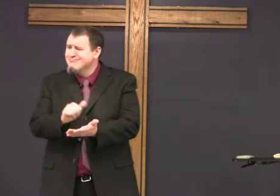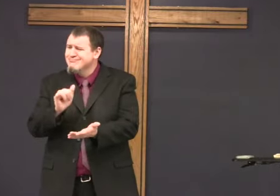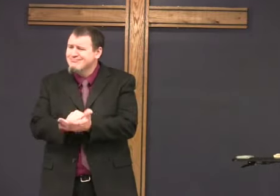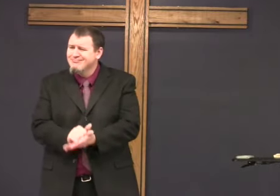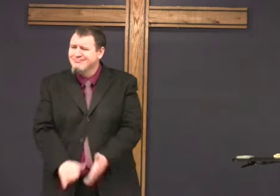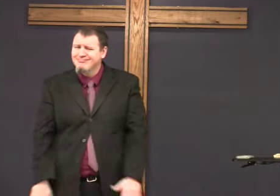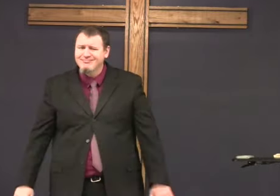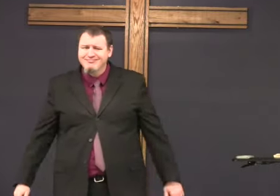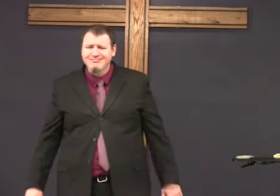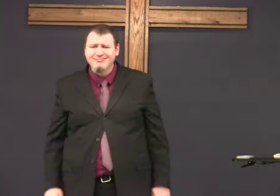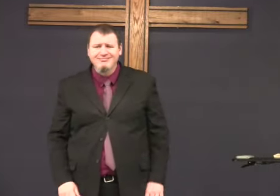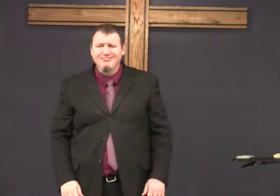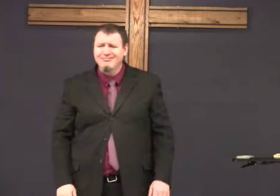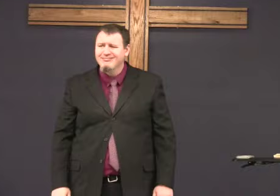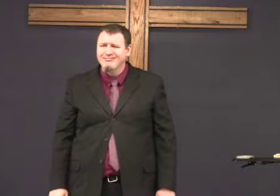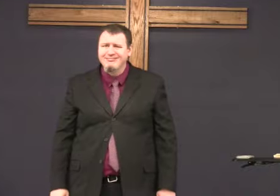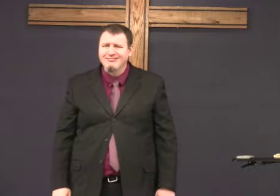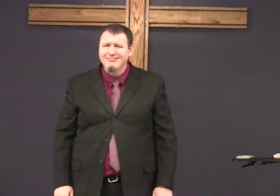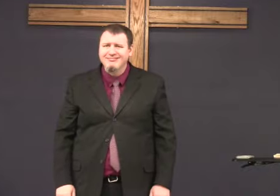defeat God? It's impossible.